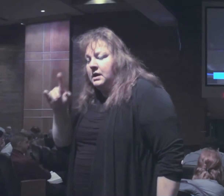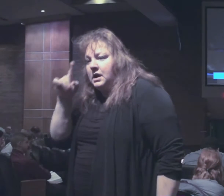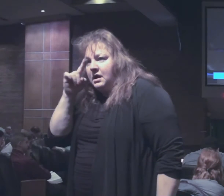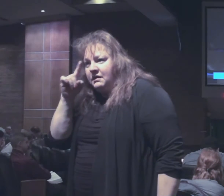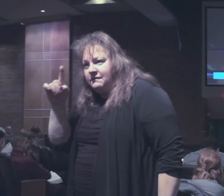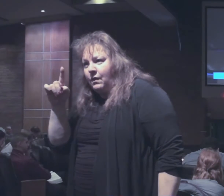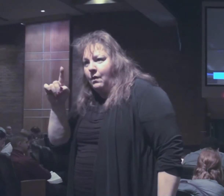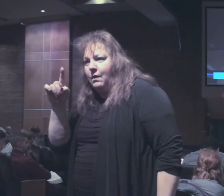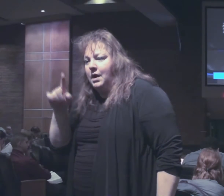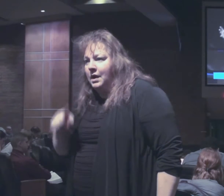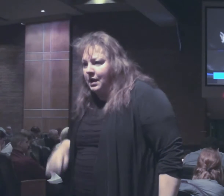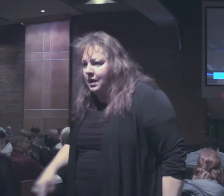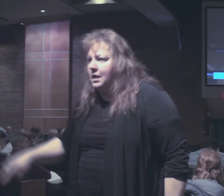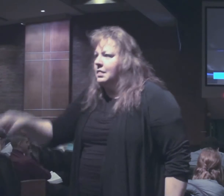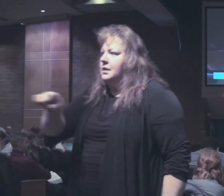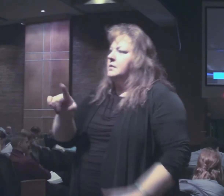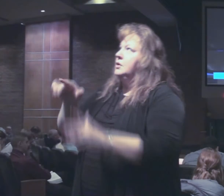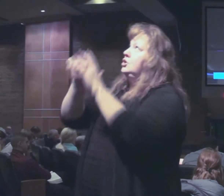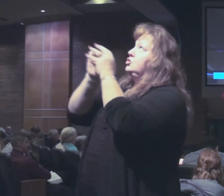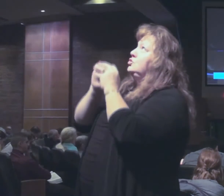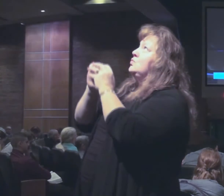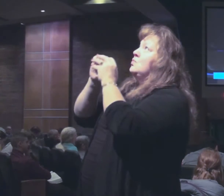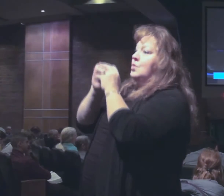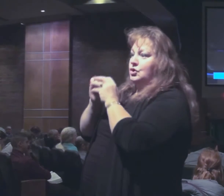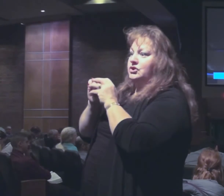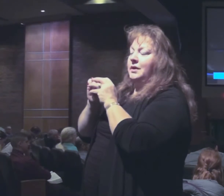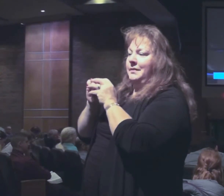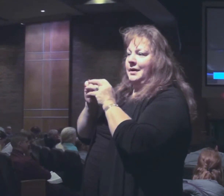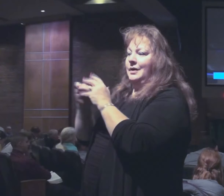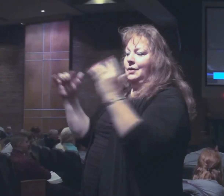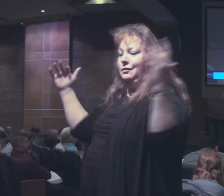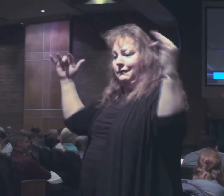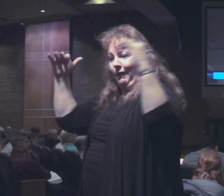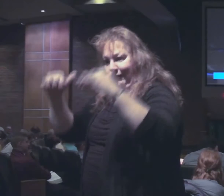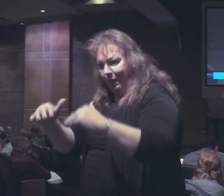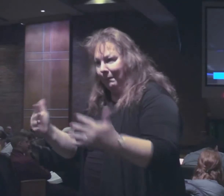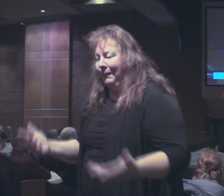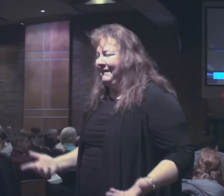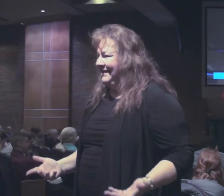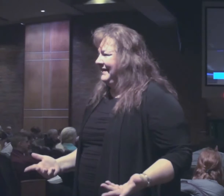for the worship of the Jews who come there.